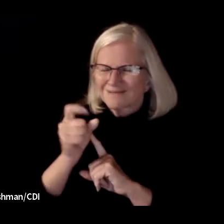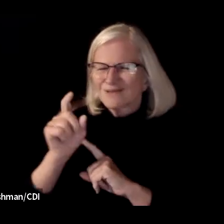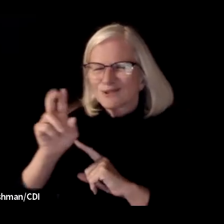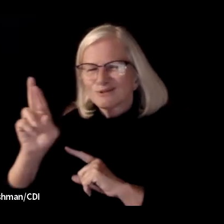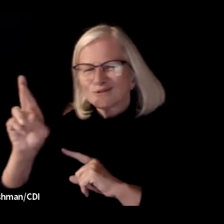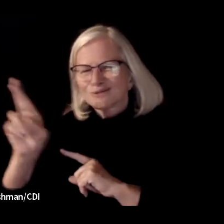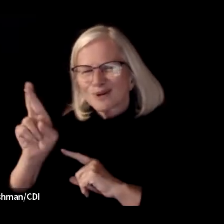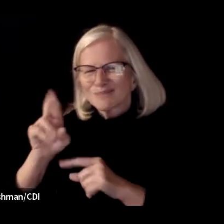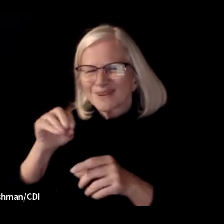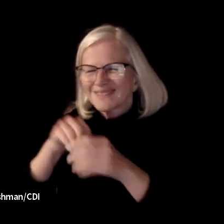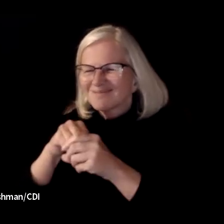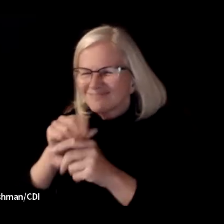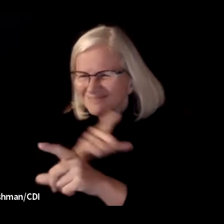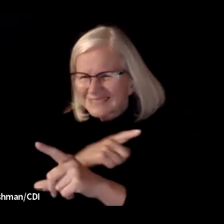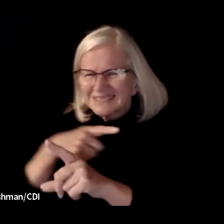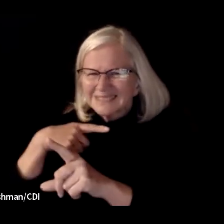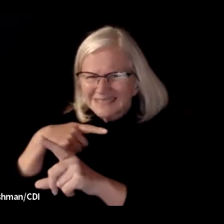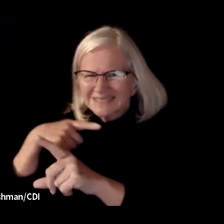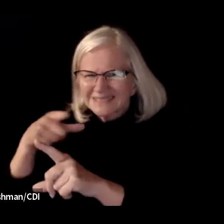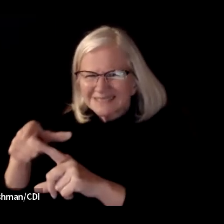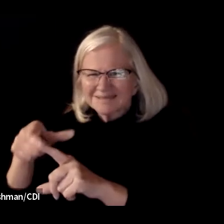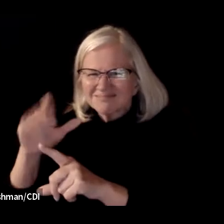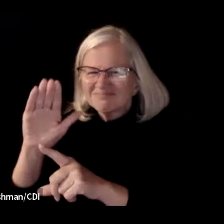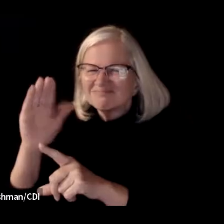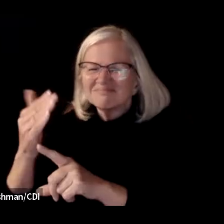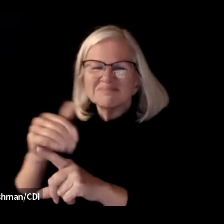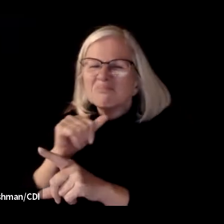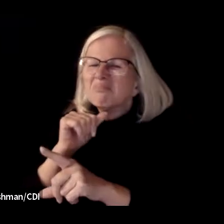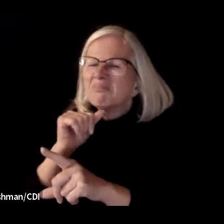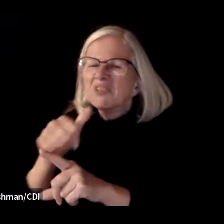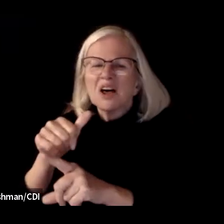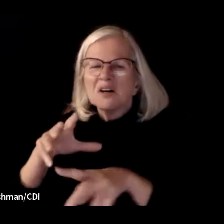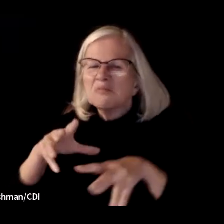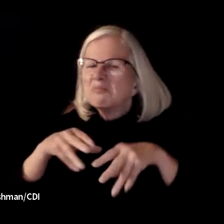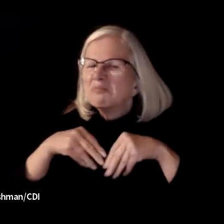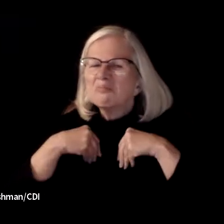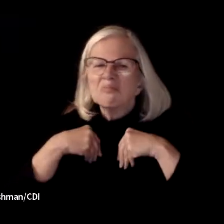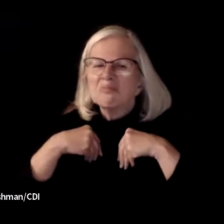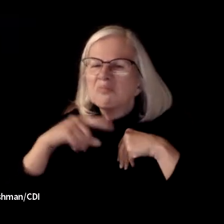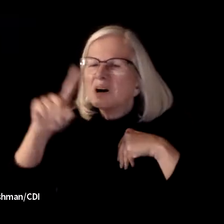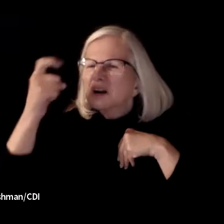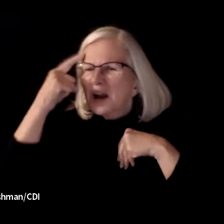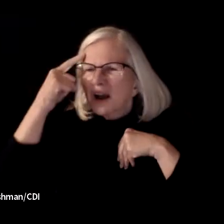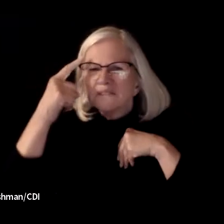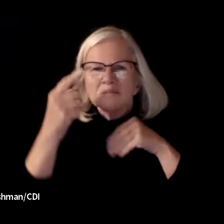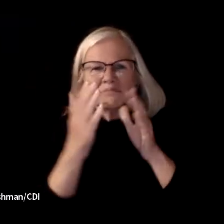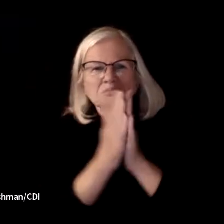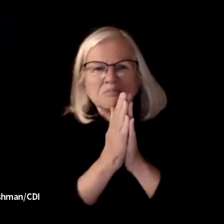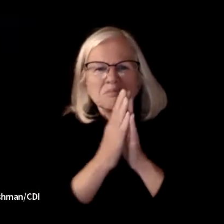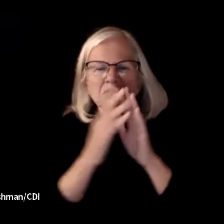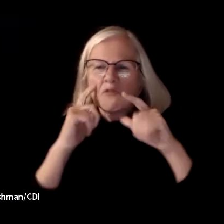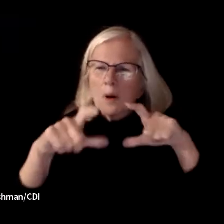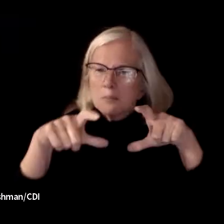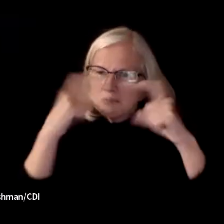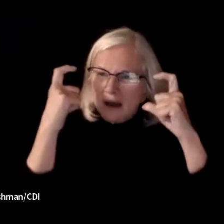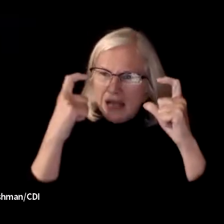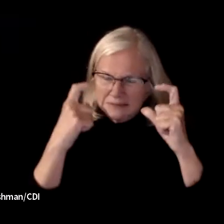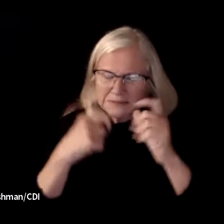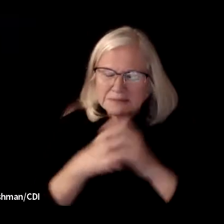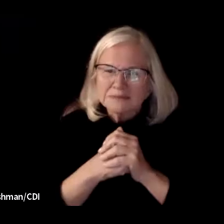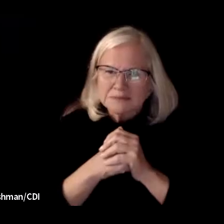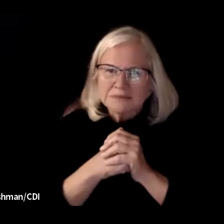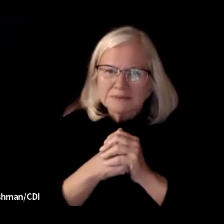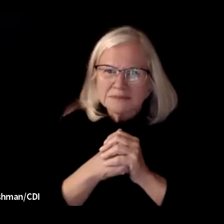to be willing to go along with the governor's request for masking requirements for